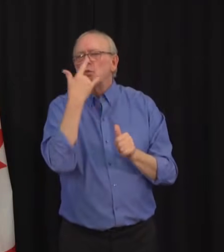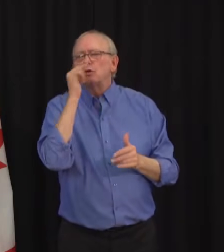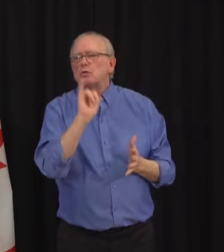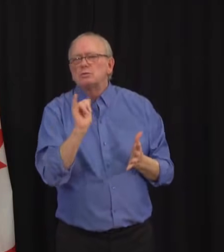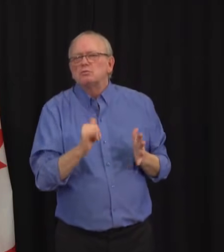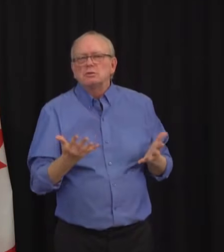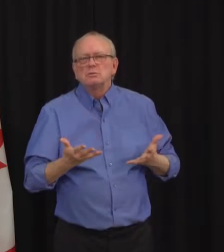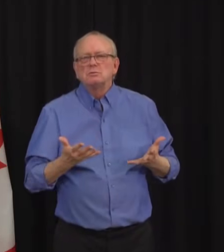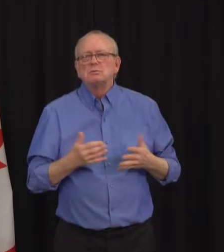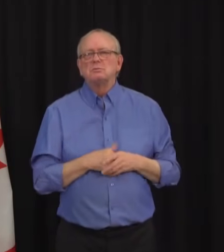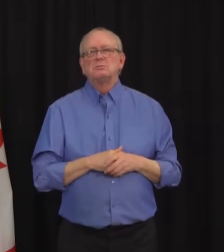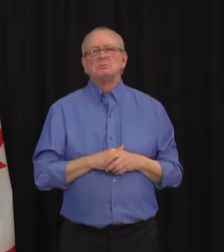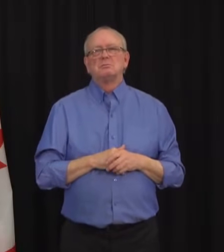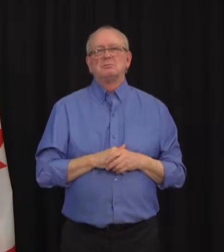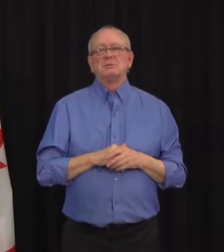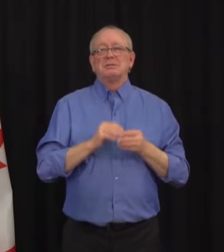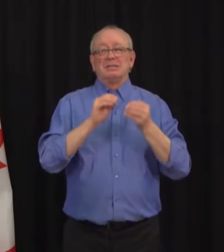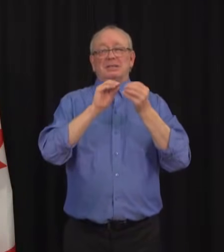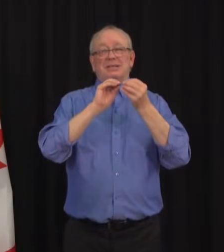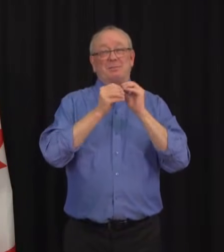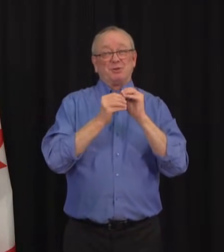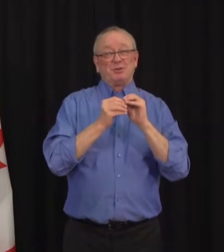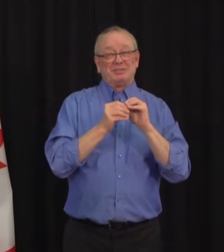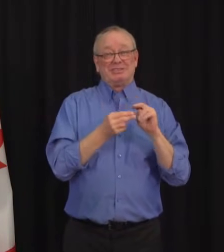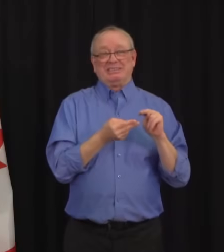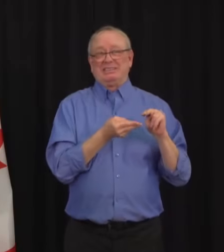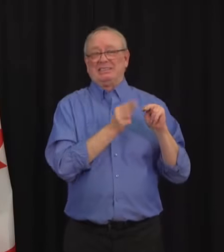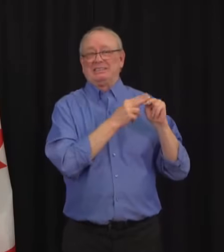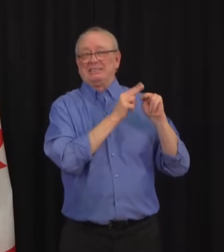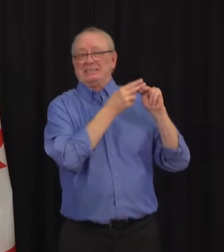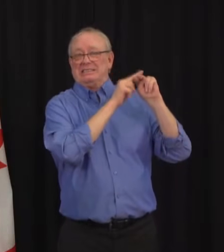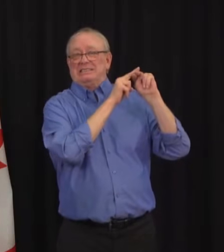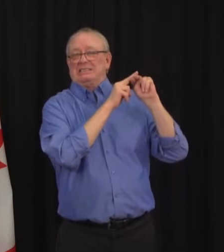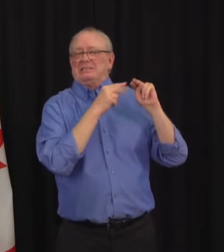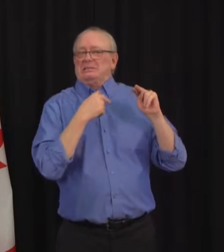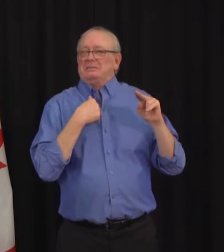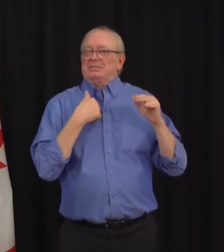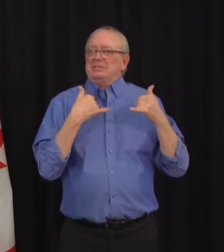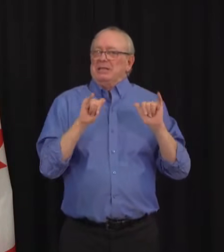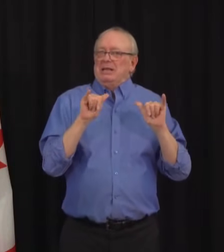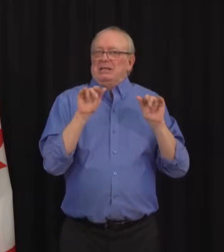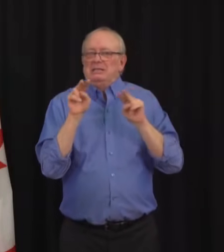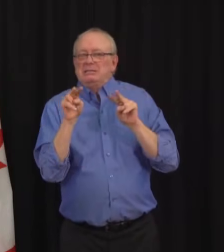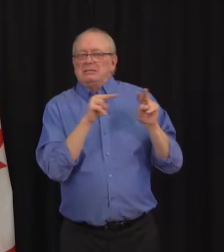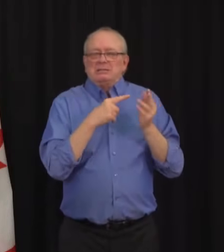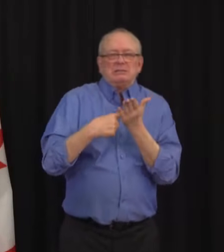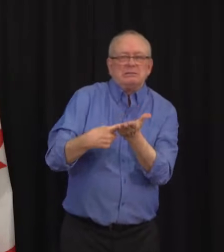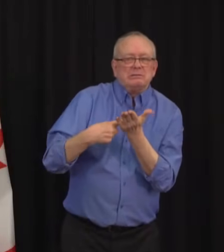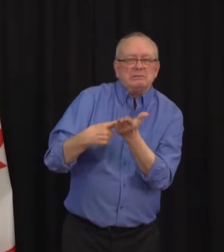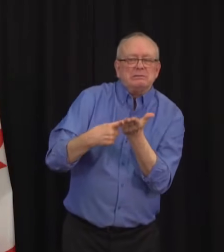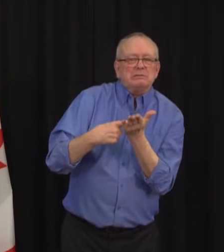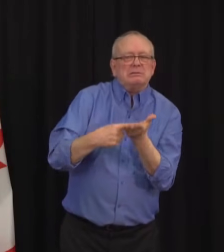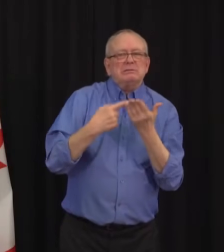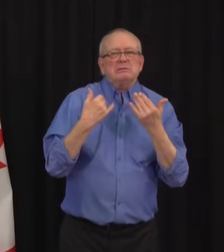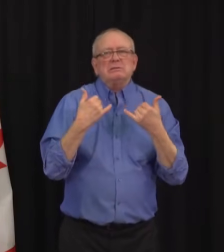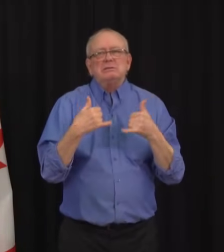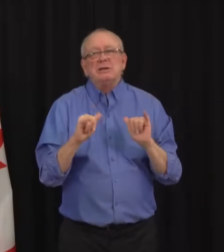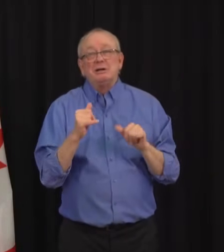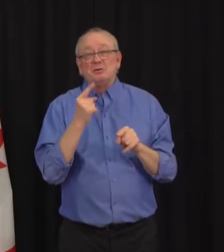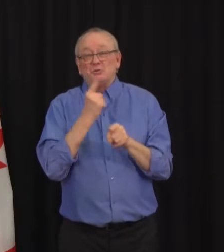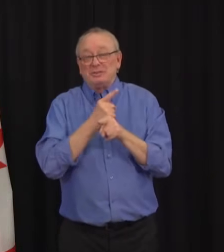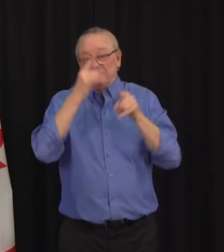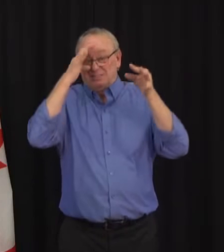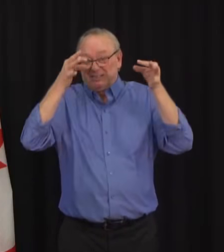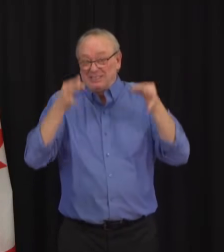that decision has not been changed at this point. All right, we have to end it a bit earlier. We've got 3 more questions. Operator, could you put